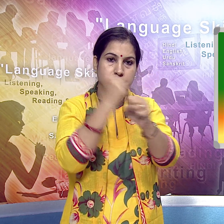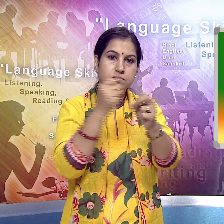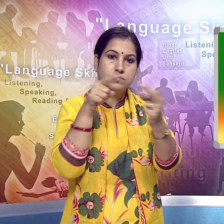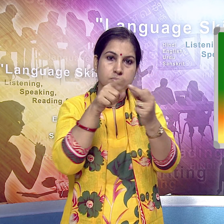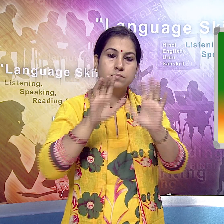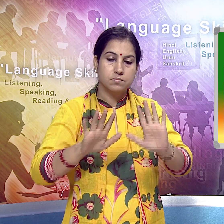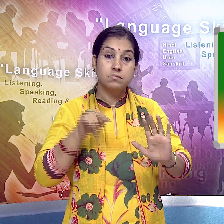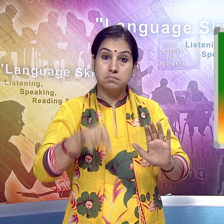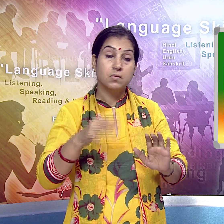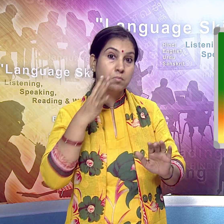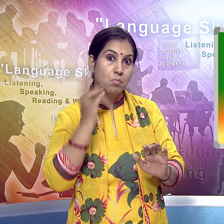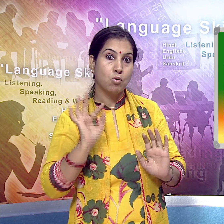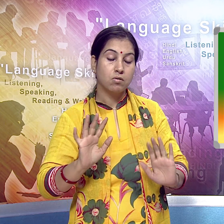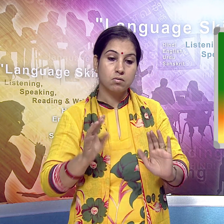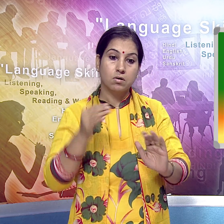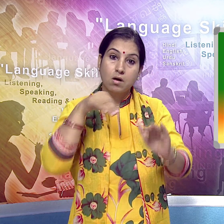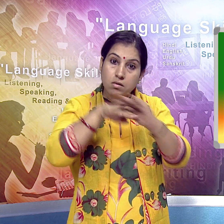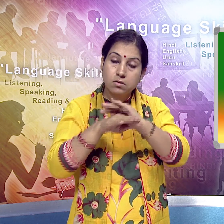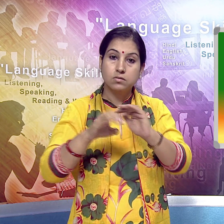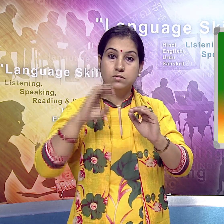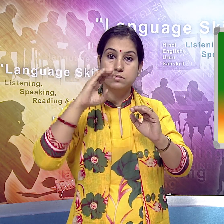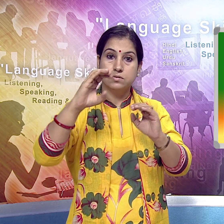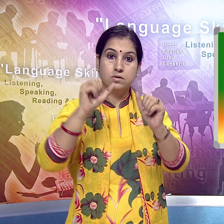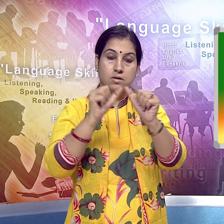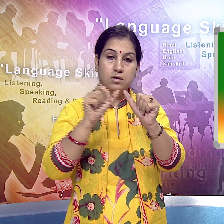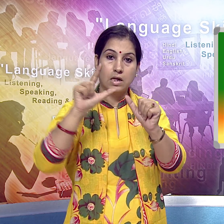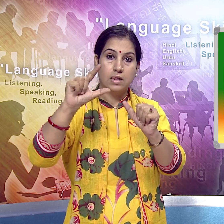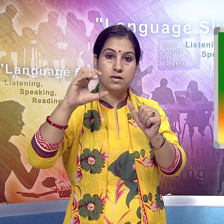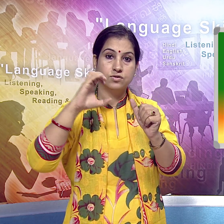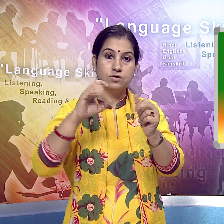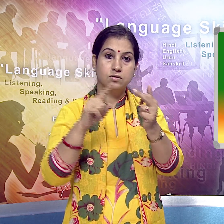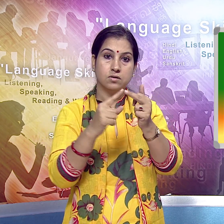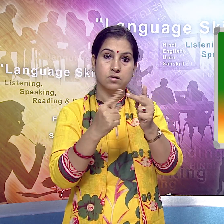Ragi is one cereal that contains enough amount of calcium